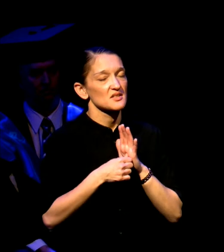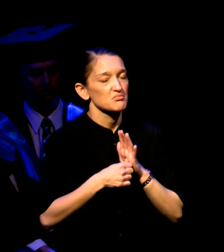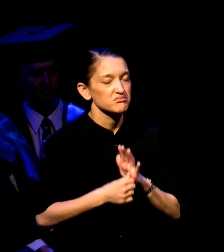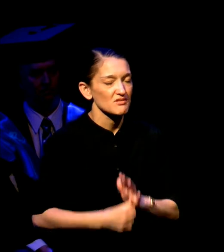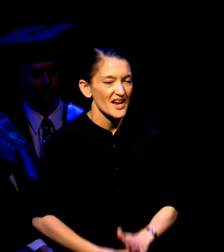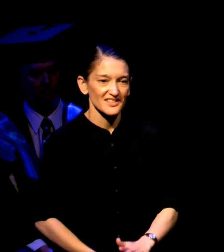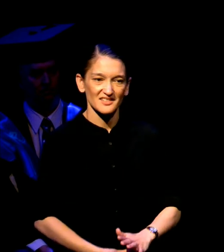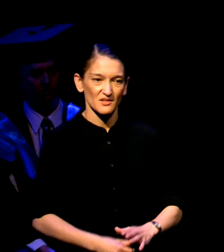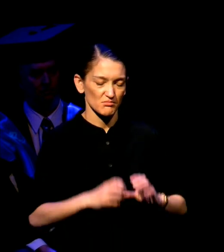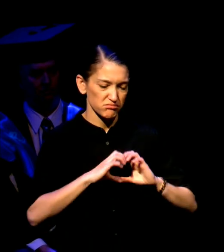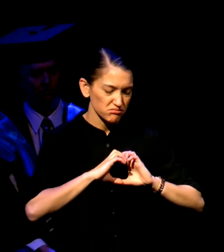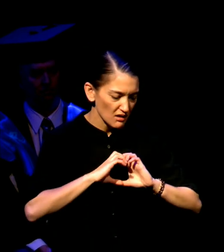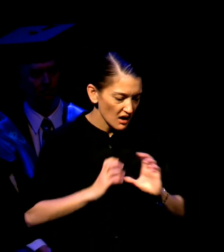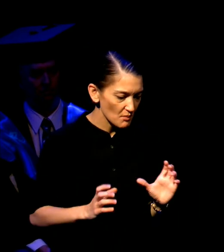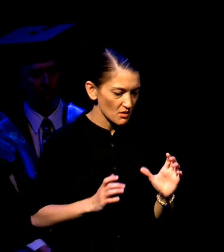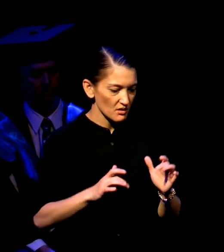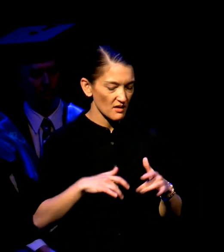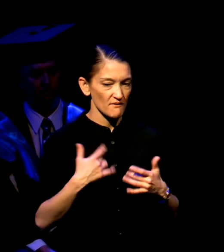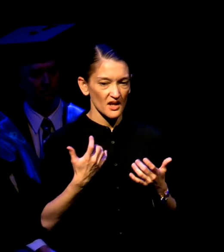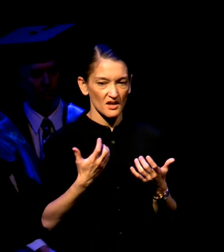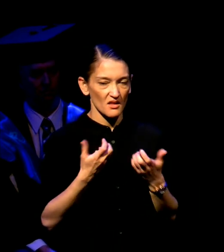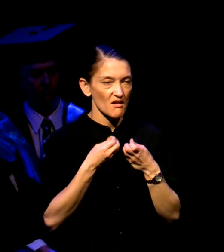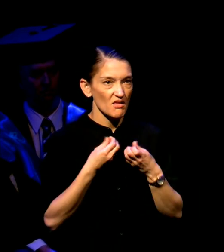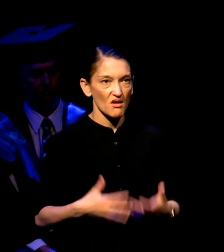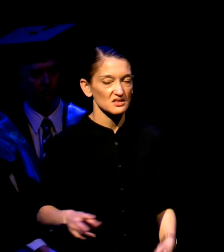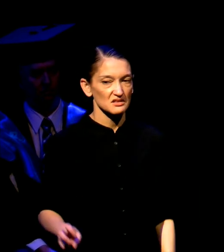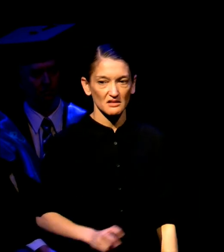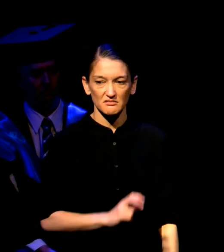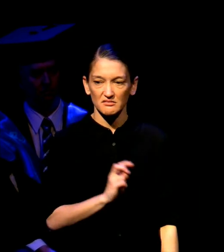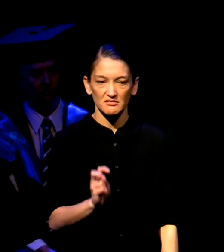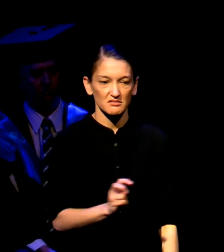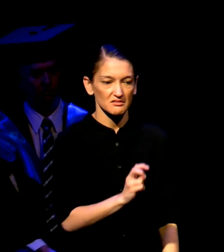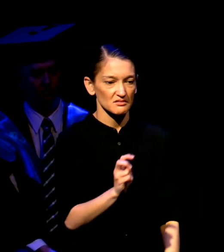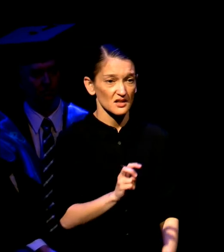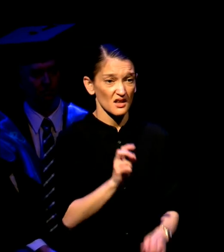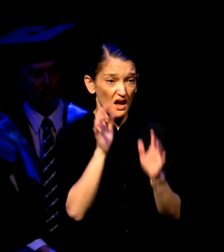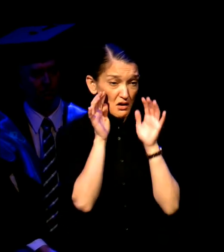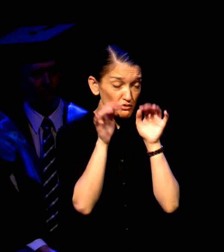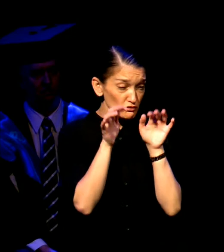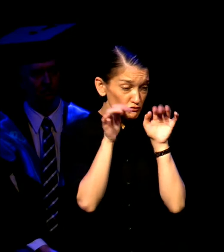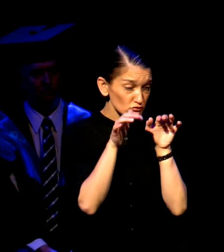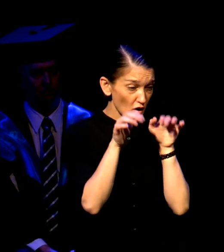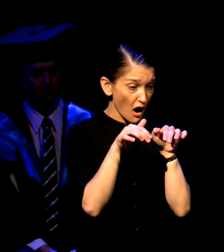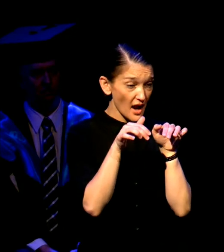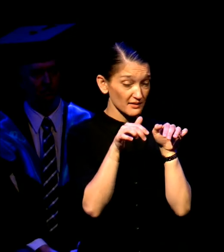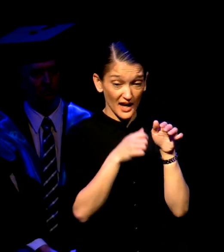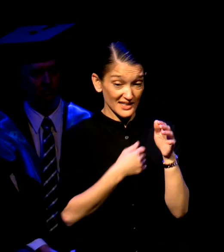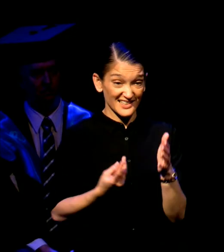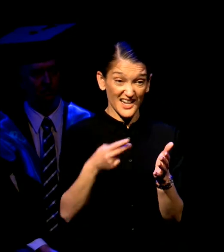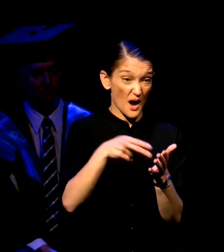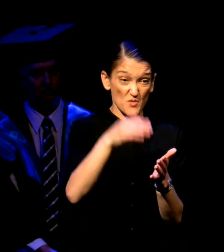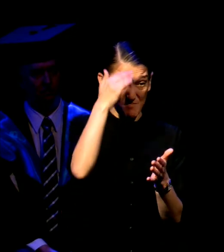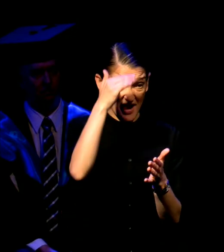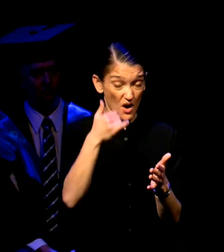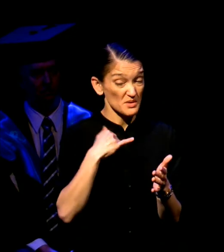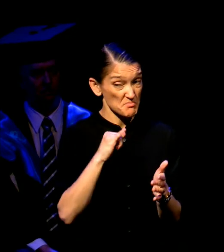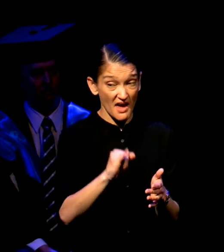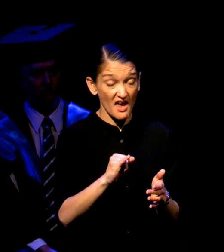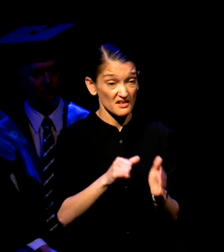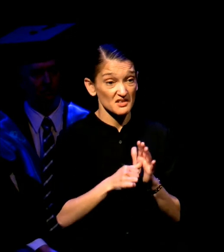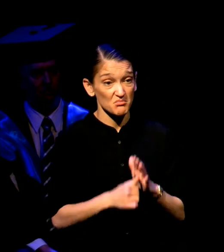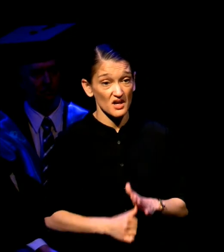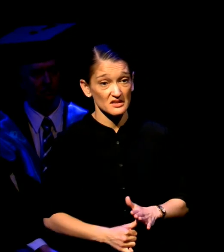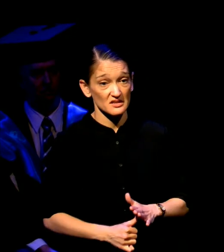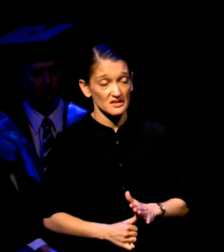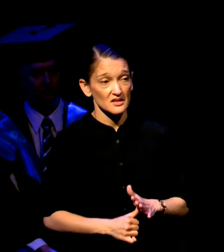and utterly lost for a good few months, like crying and not getting out of bed depressed. I was in a really bad state. But then it